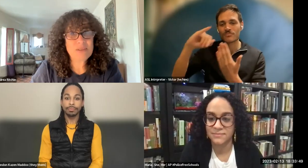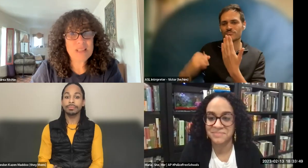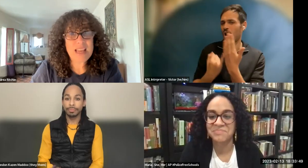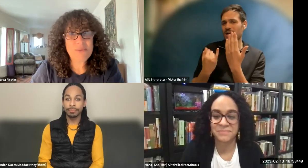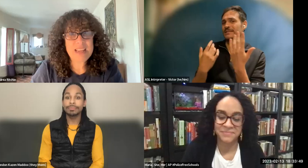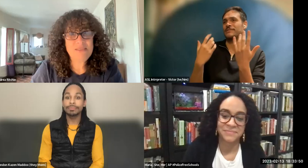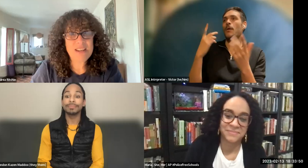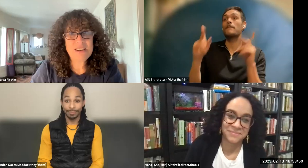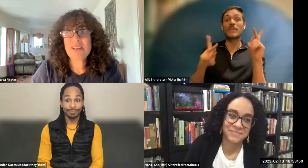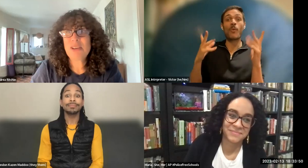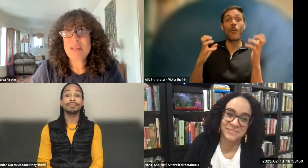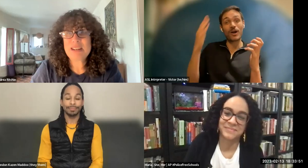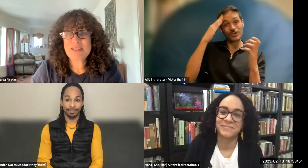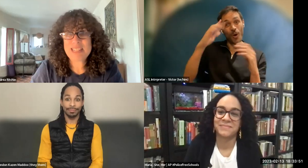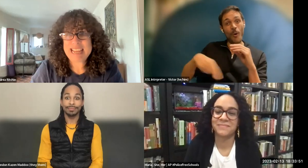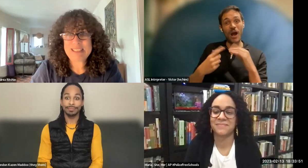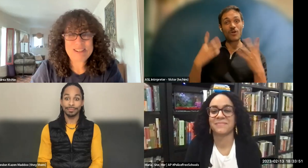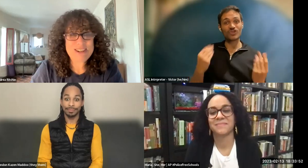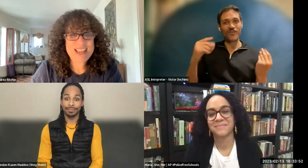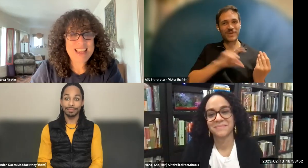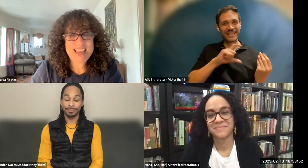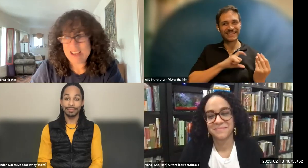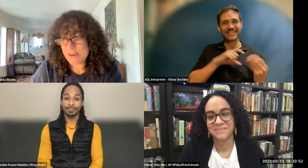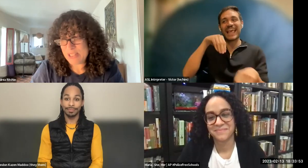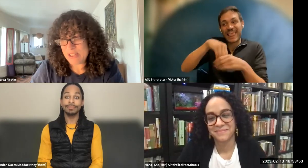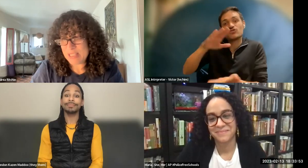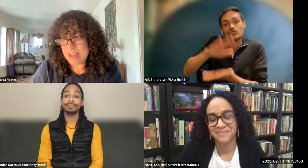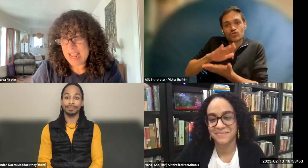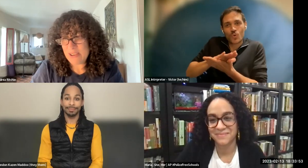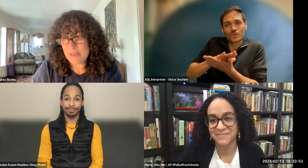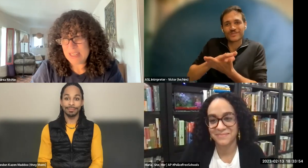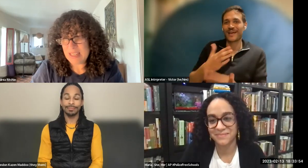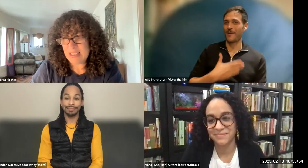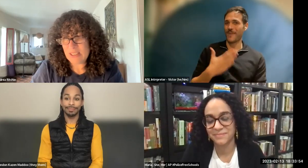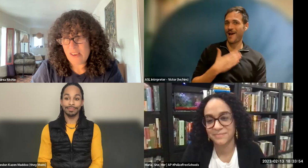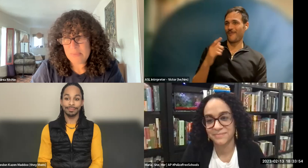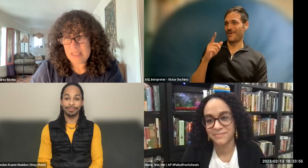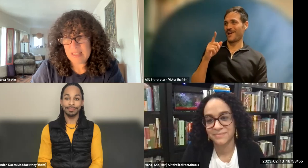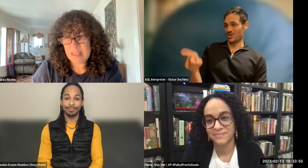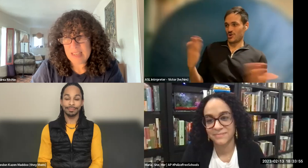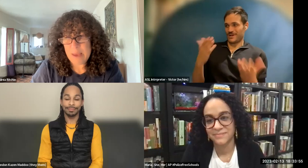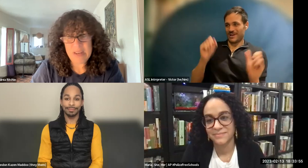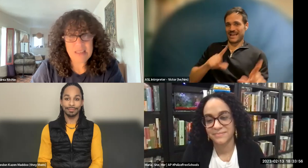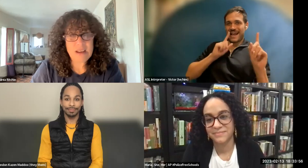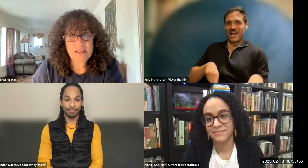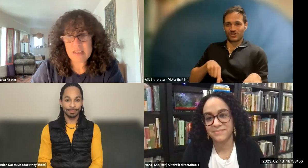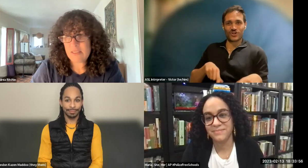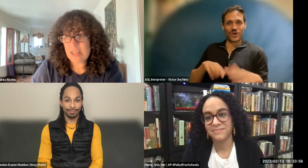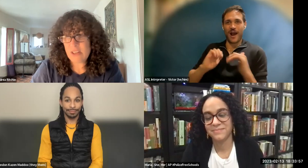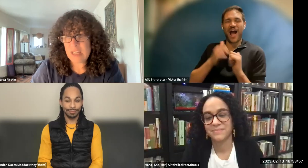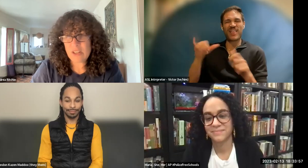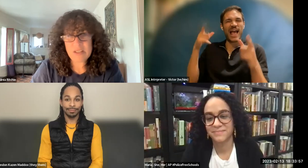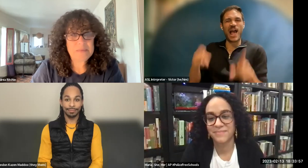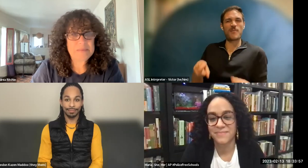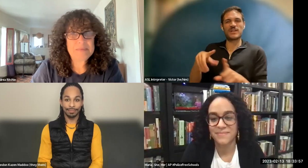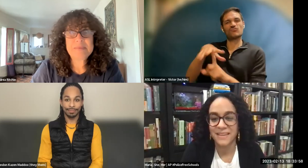chat, and I'm so glad we have you here to answer questions about how you see soft policing happening in the context